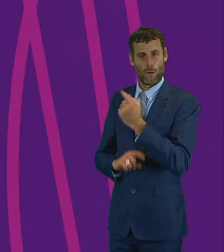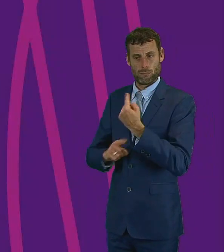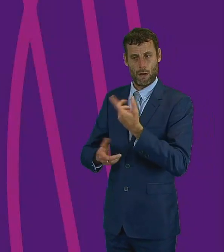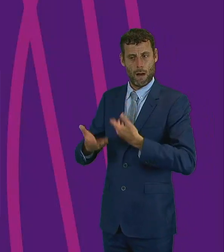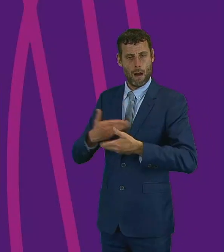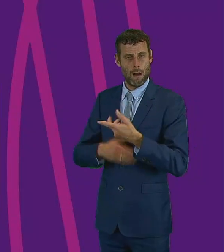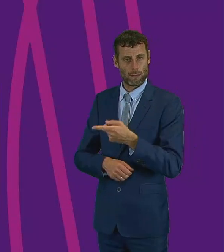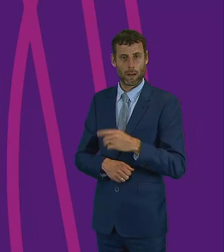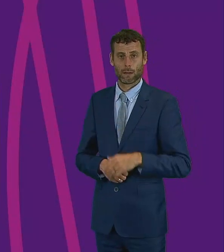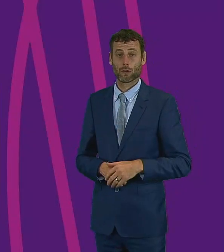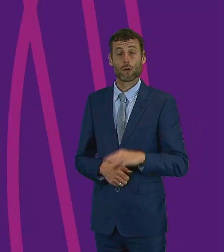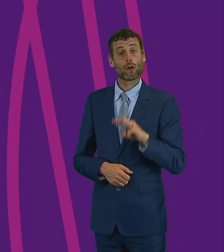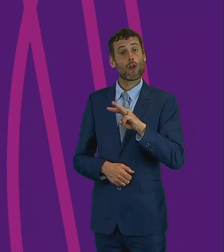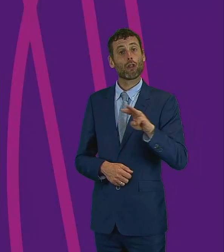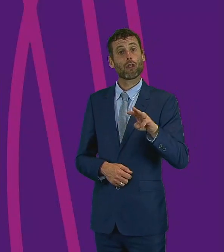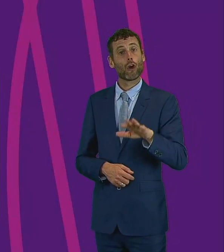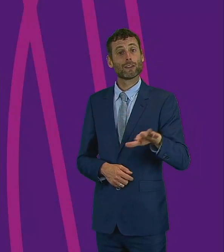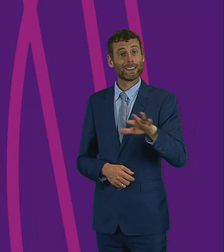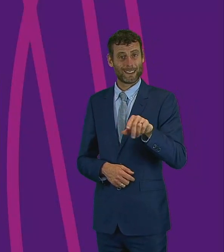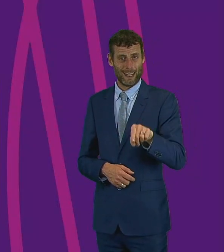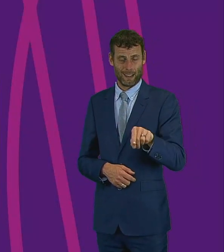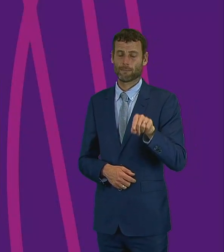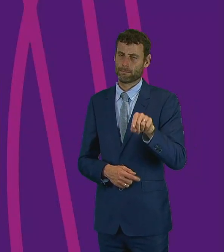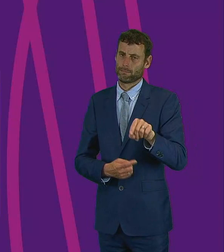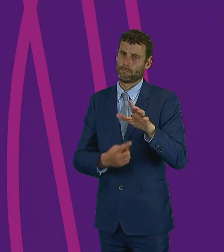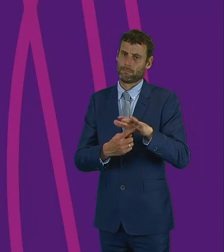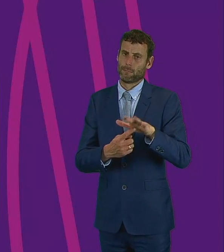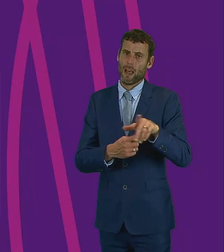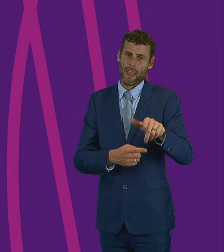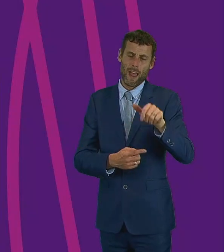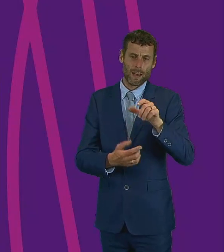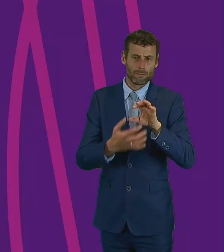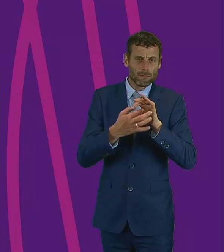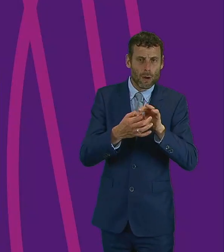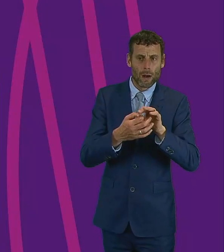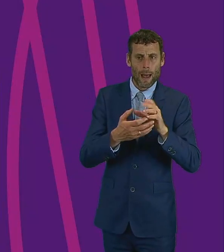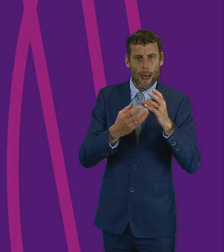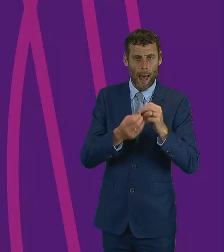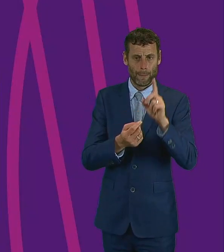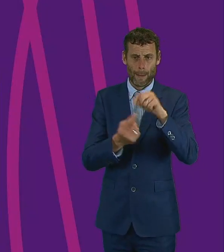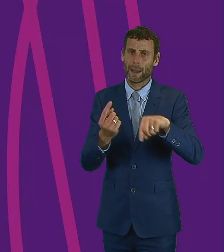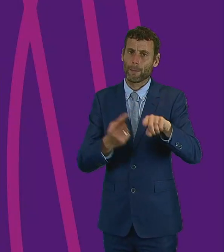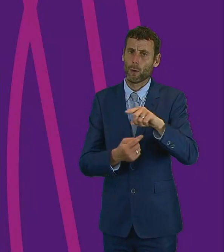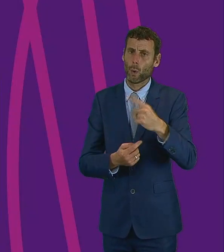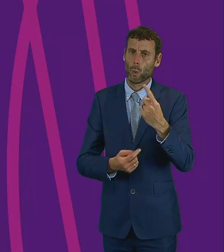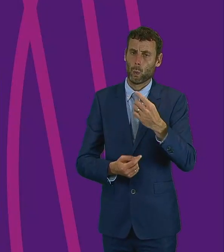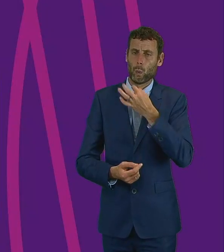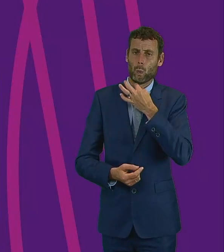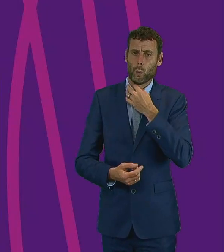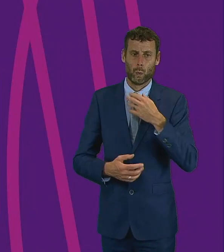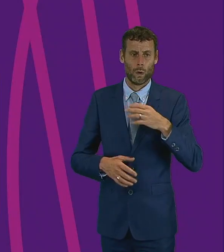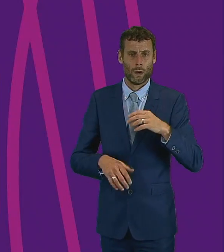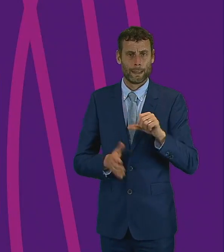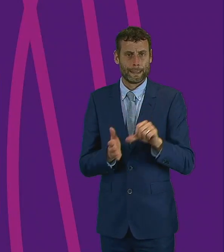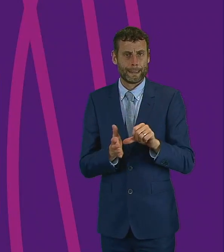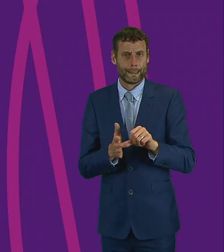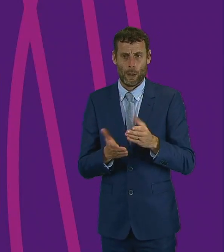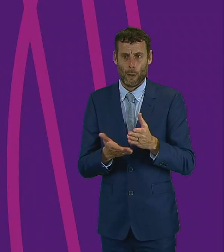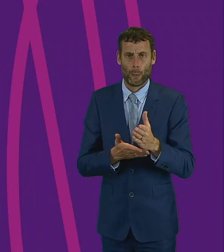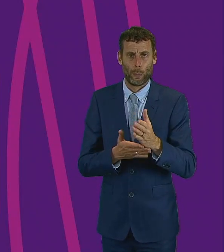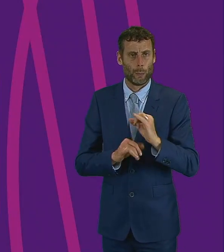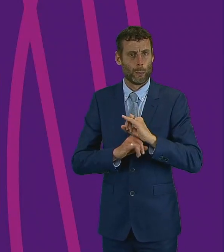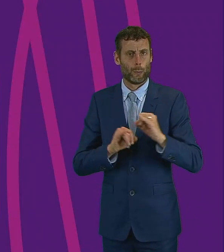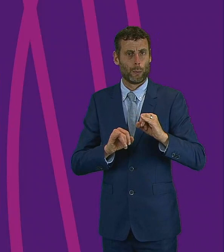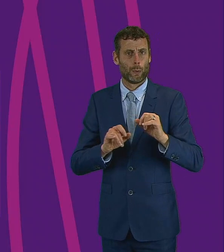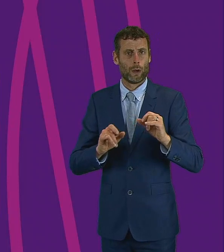Minister, the third sector are our main interface with the most vulnerable in our society, especially during the current crisis. They are telling